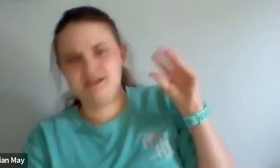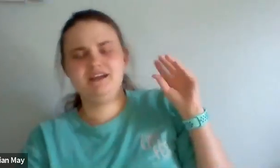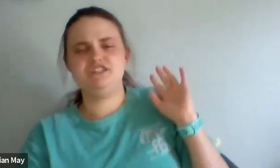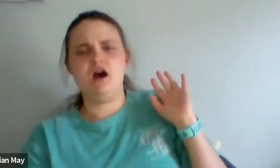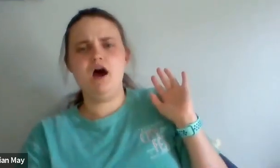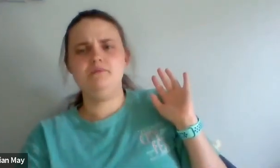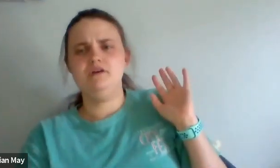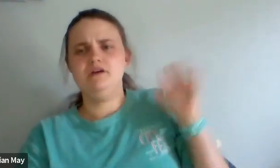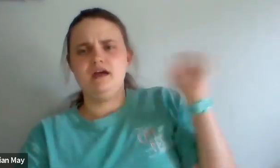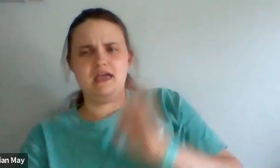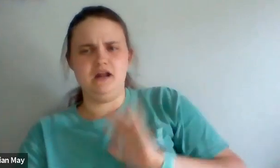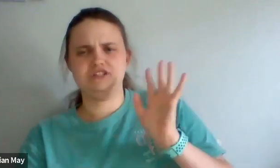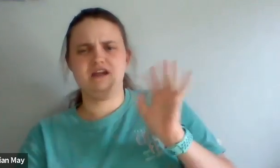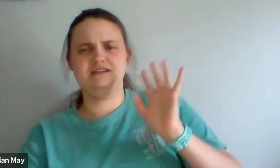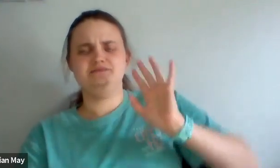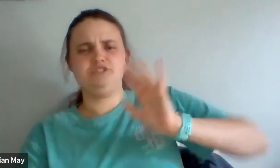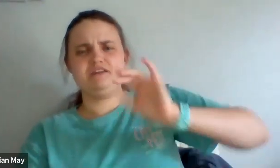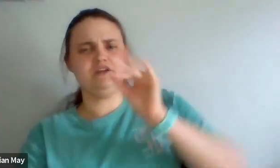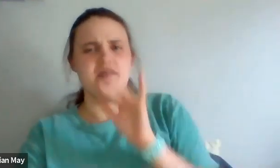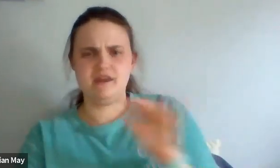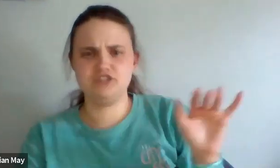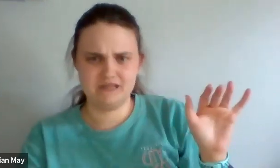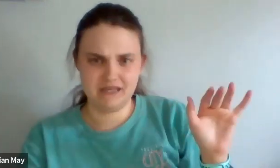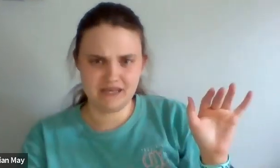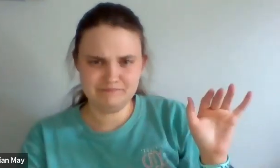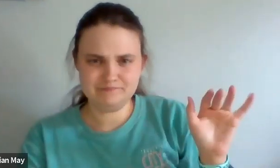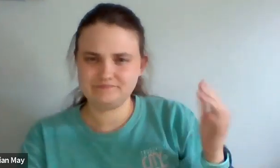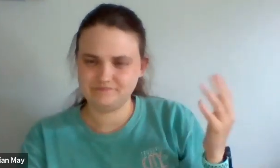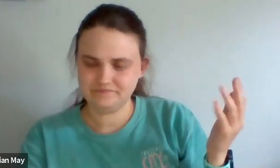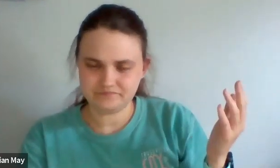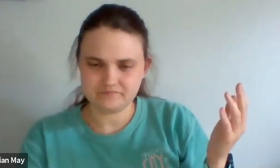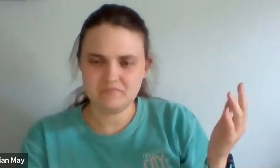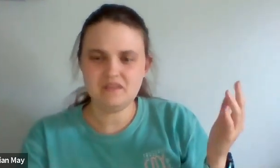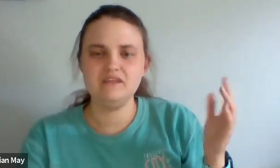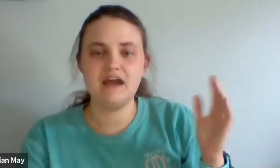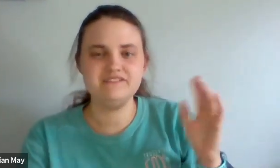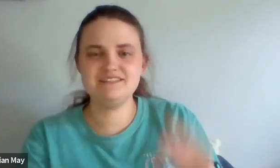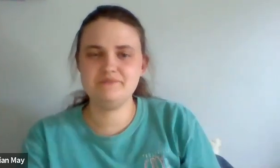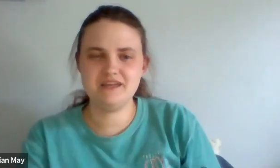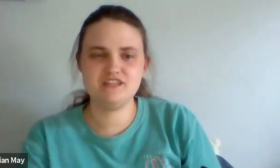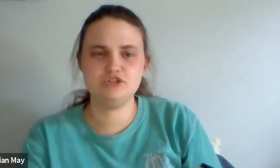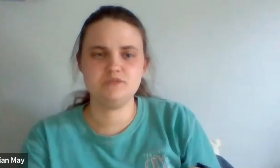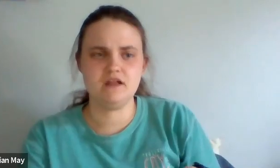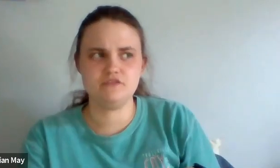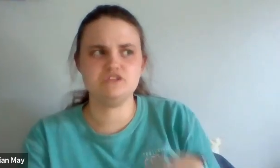a stop and I'll just kind of shake a little and then I'll do it again. I've seen some kids that will just be like, they'll stop